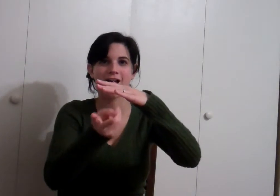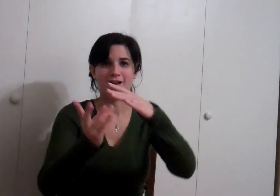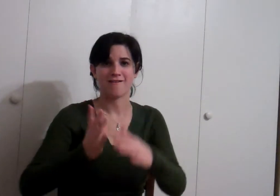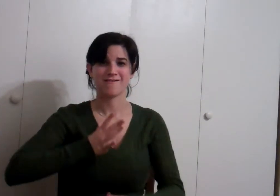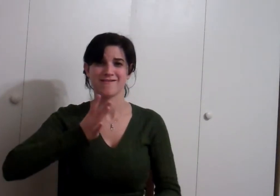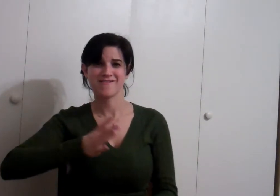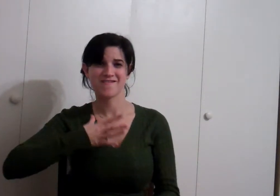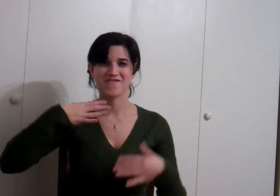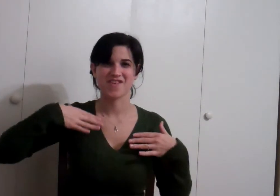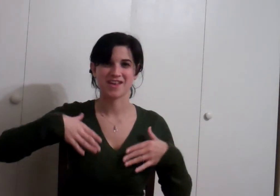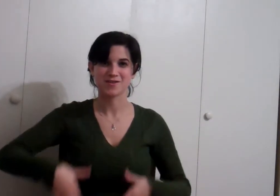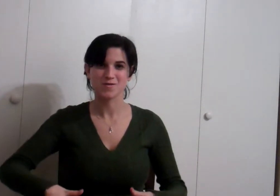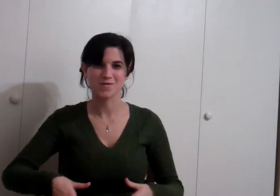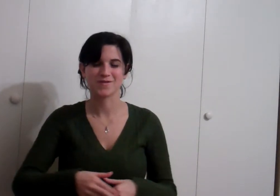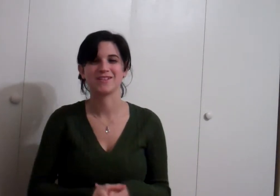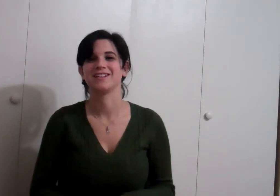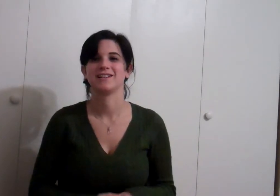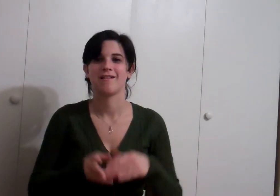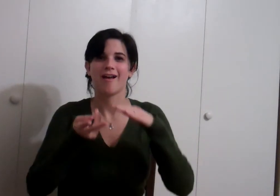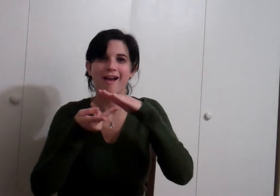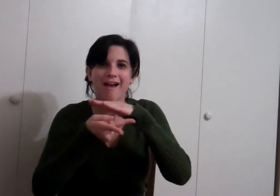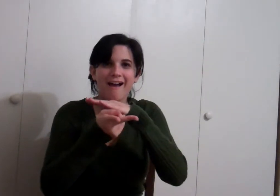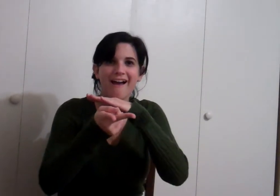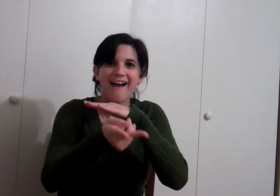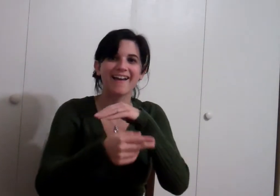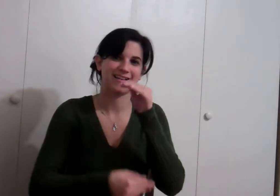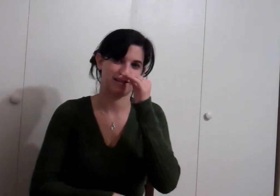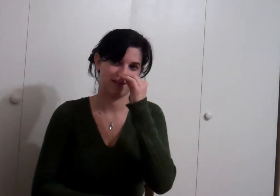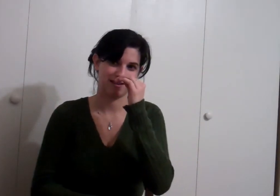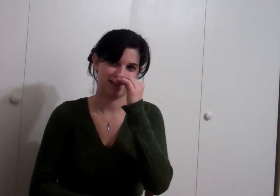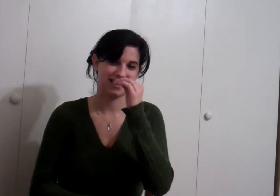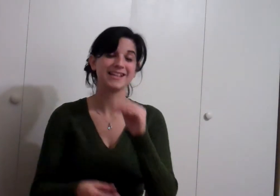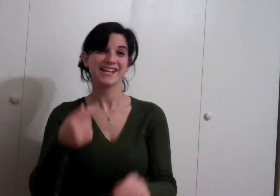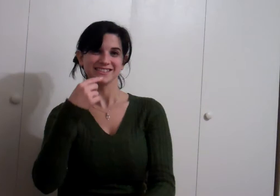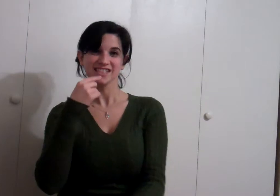slithering. And saying 2020.